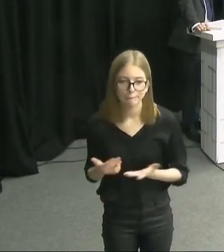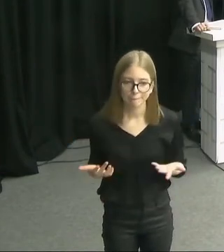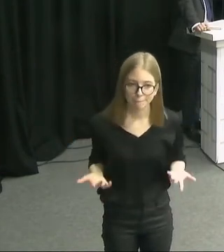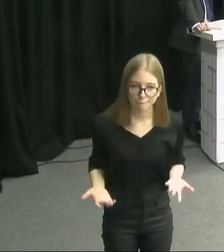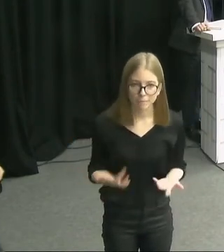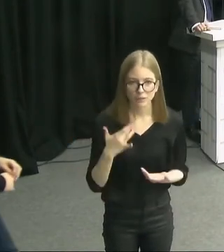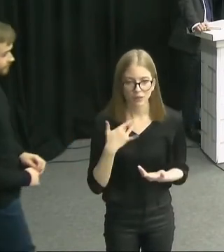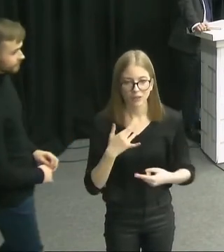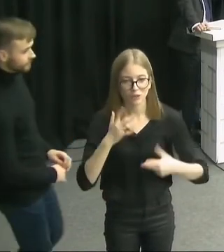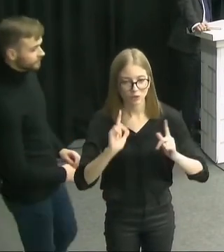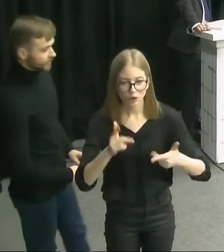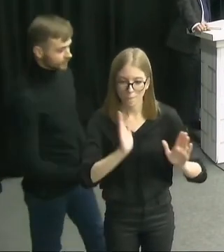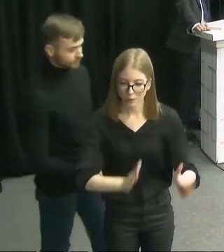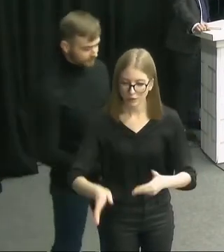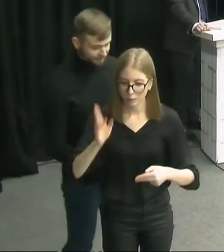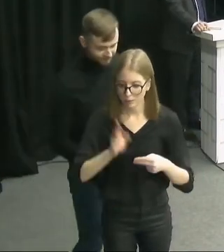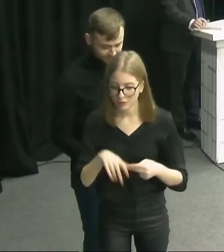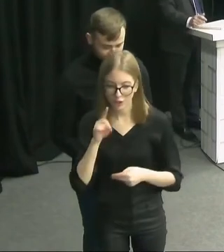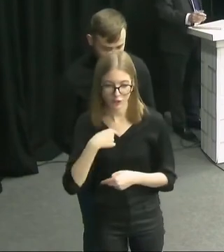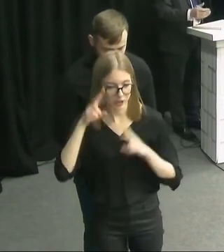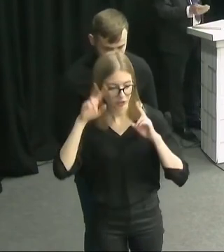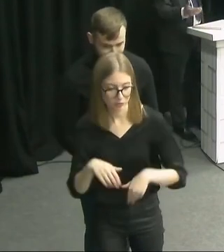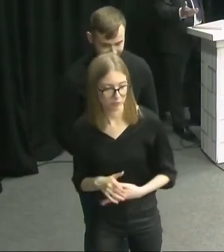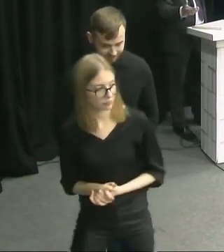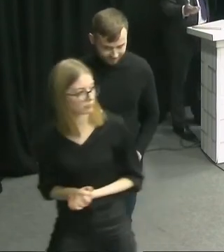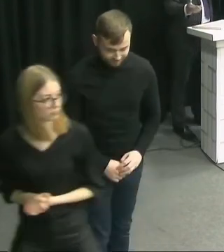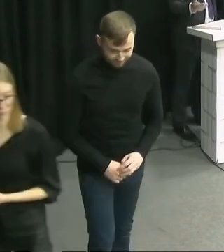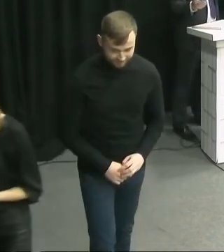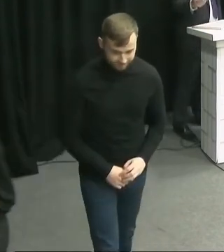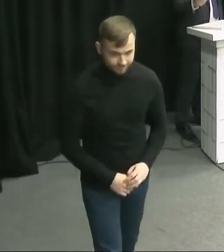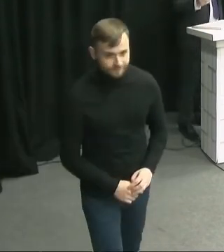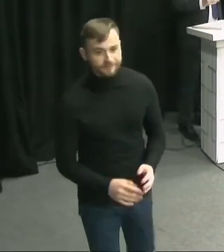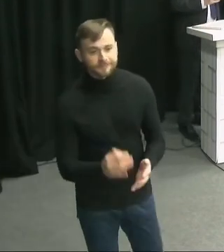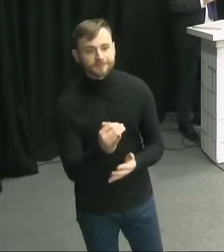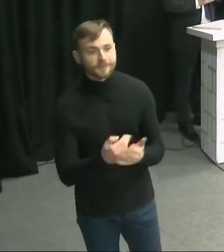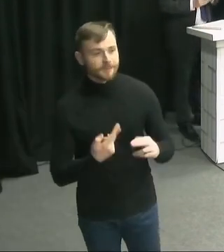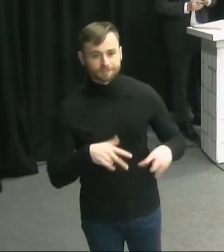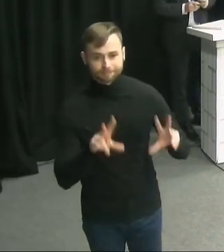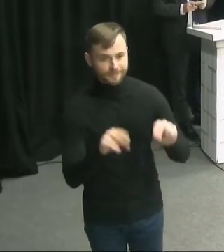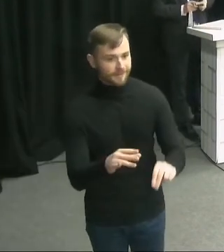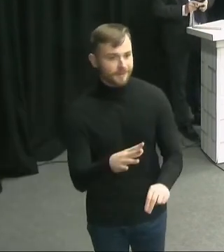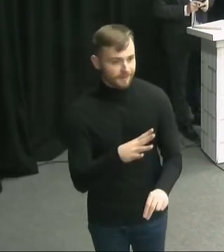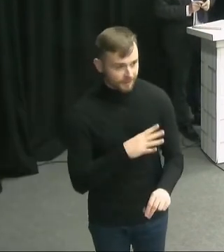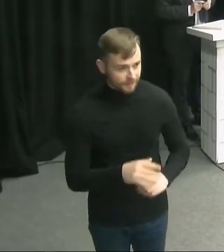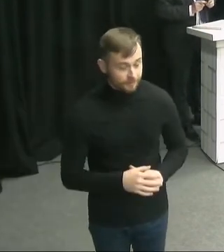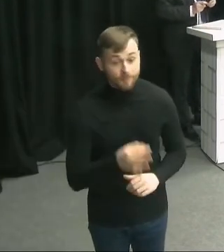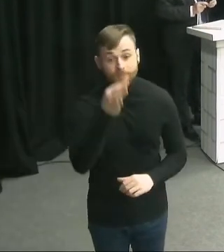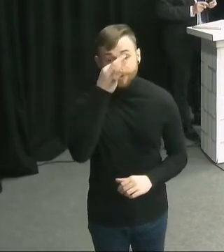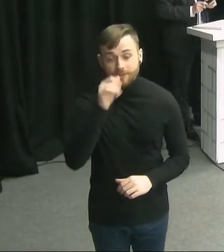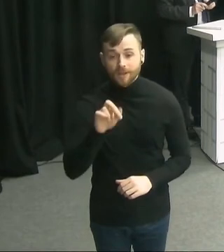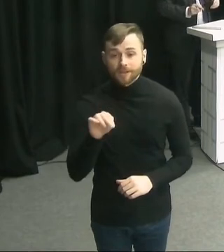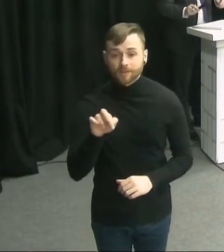By signing, I could say, we know how to do it, we can do it, and we will do